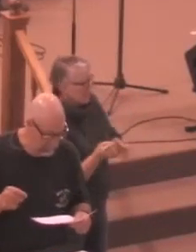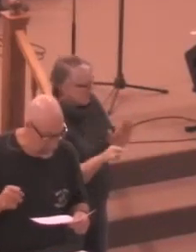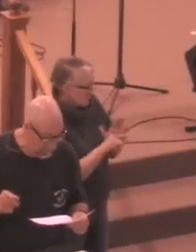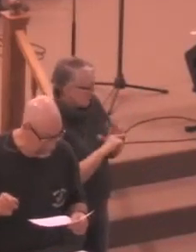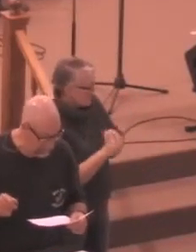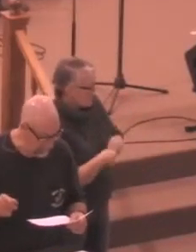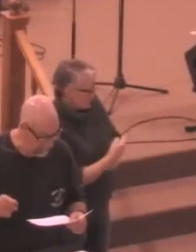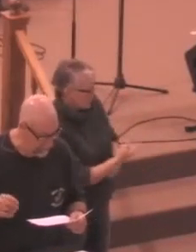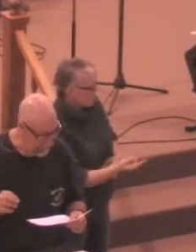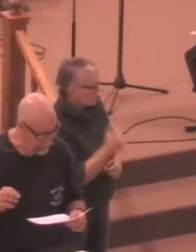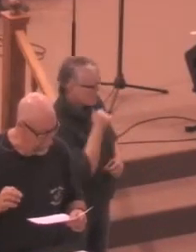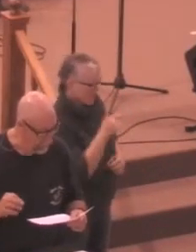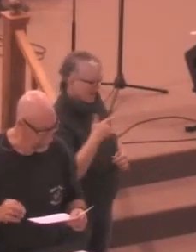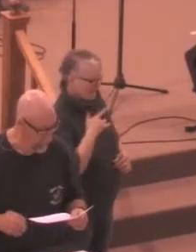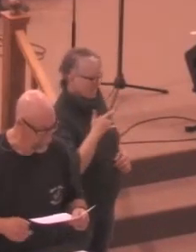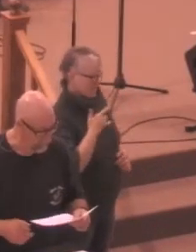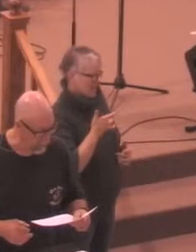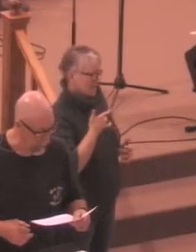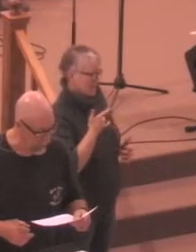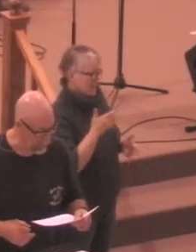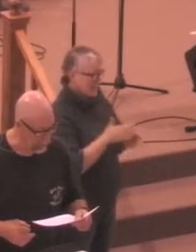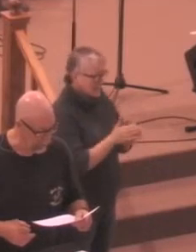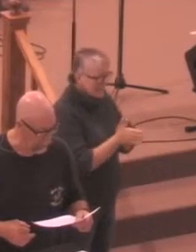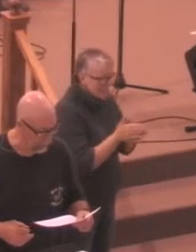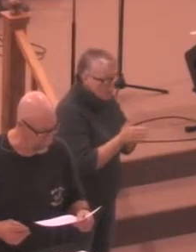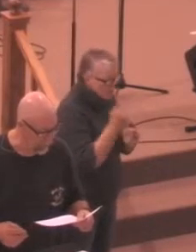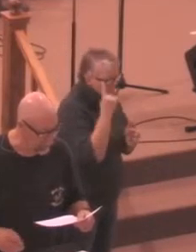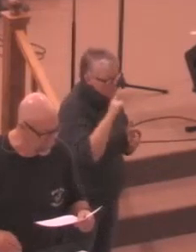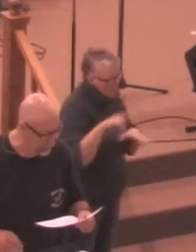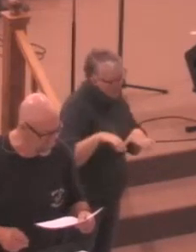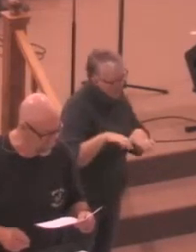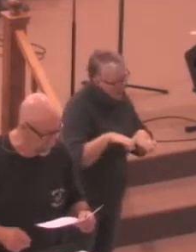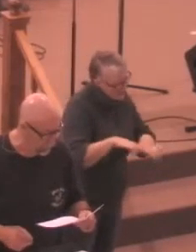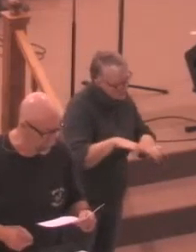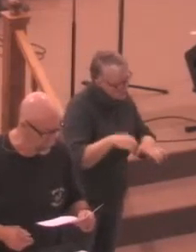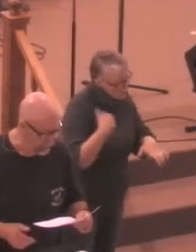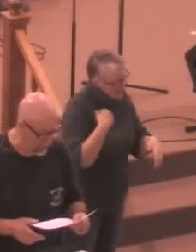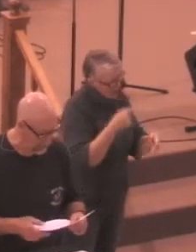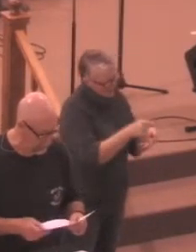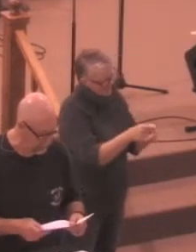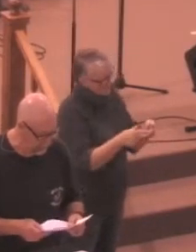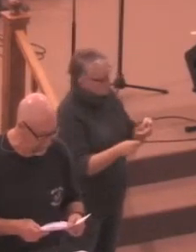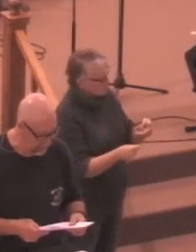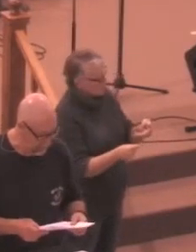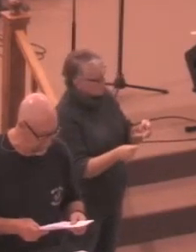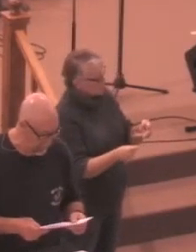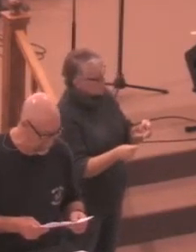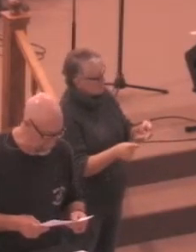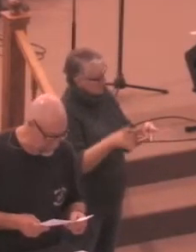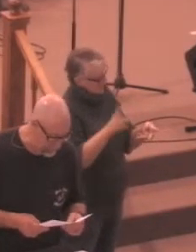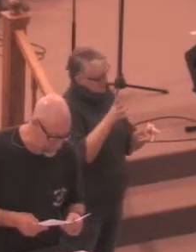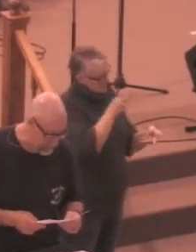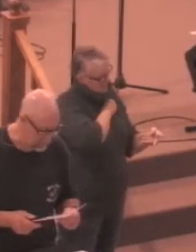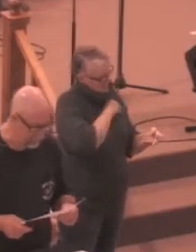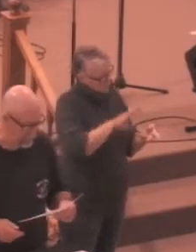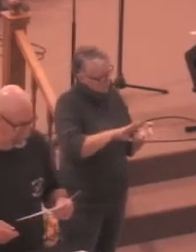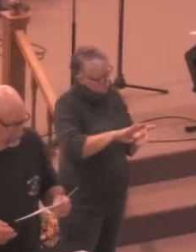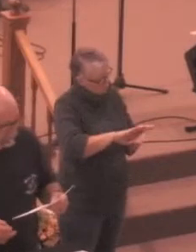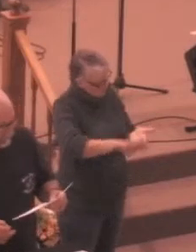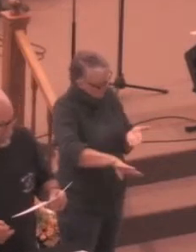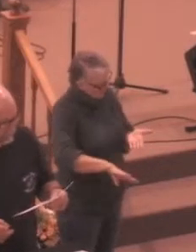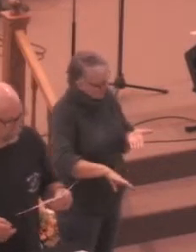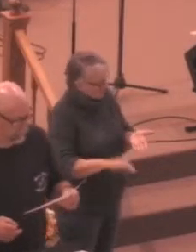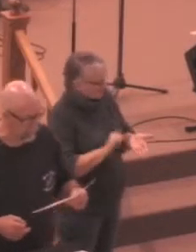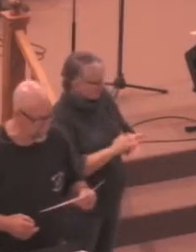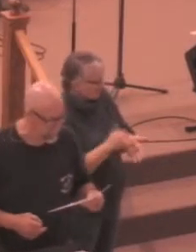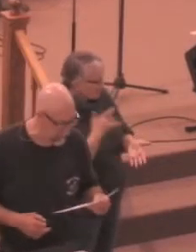So it's not a feeling, it's a motivation for action that we are free to choose or reject. Agape is a sacrificial